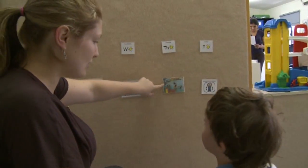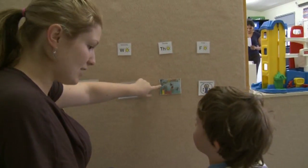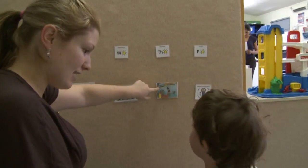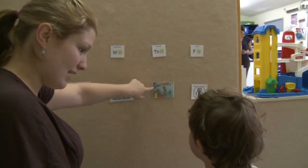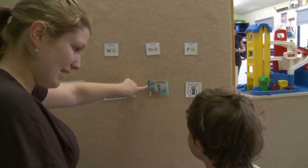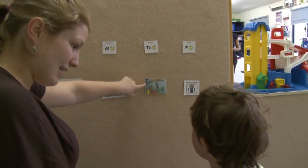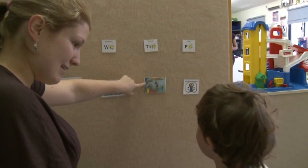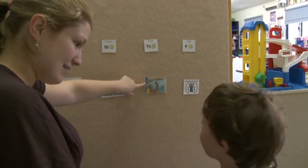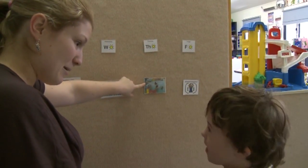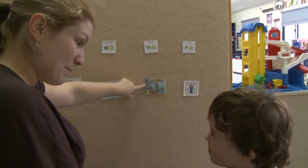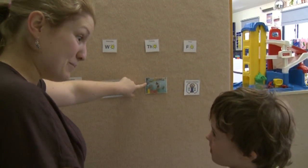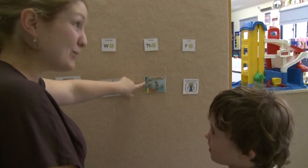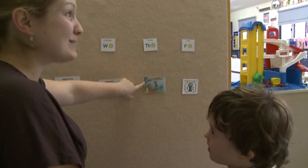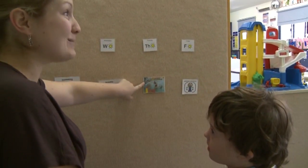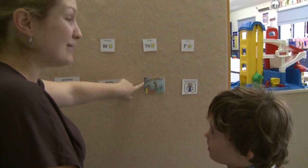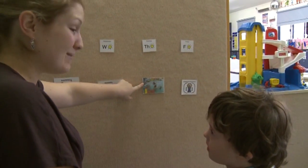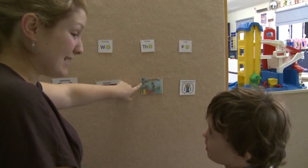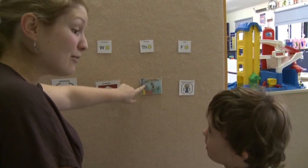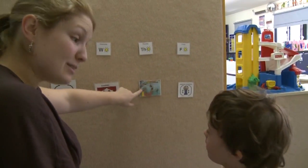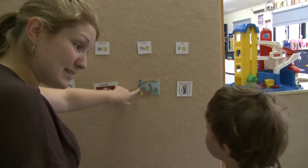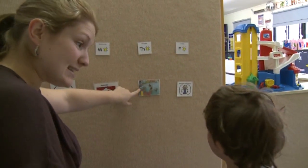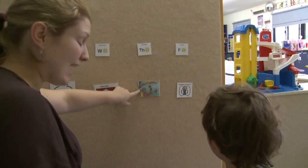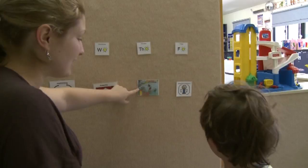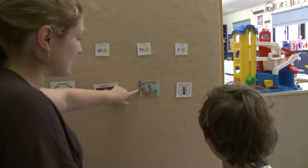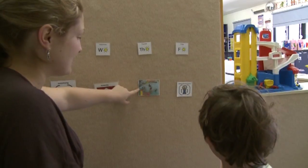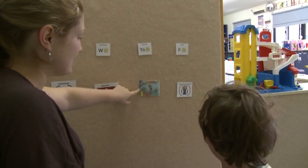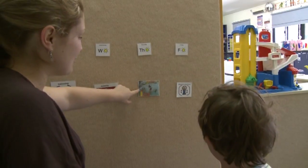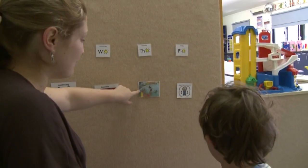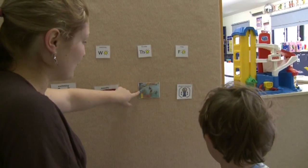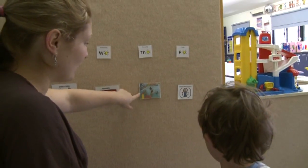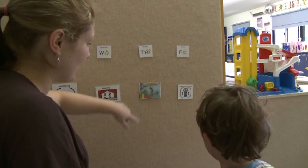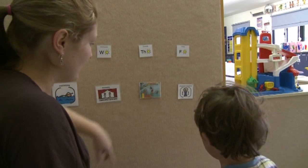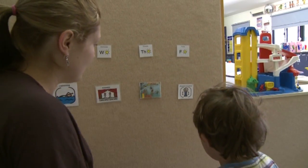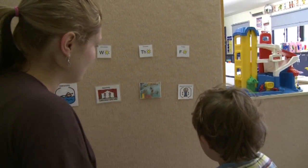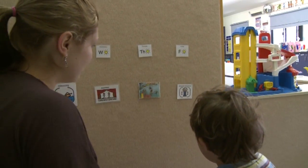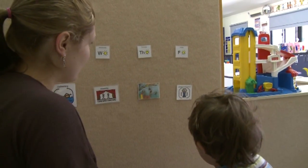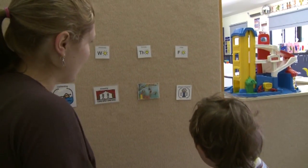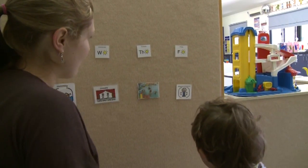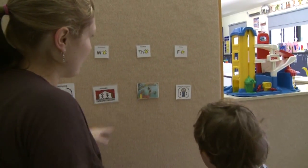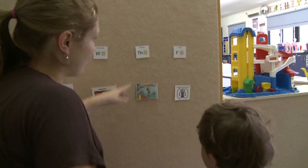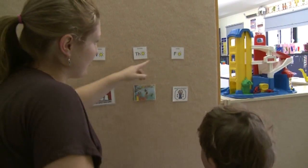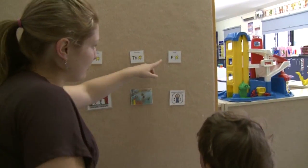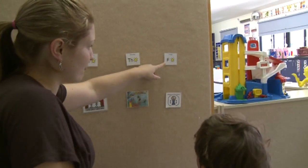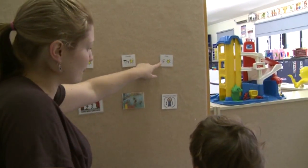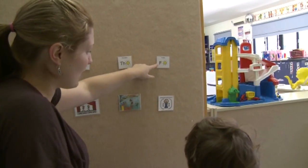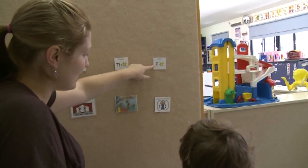doing? I guess. More swimming with Mrs. Atkins, good boy. And then on